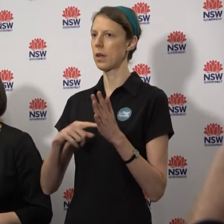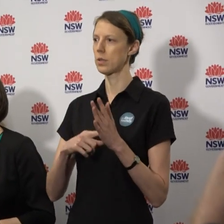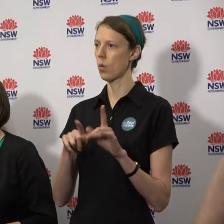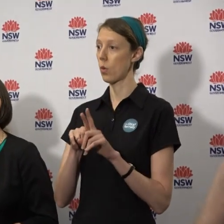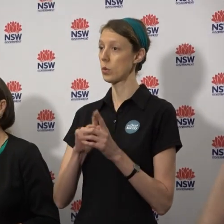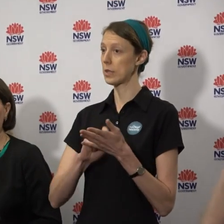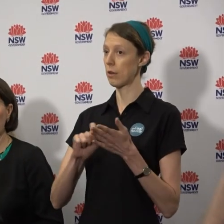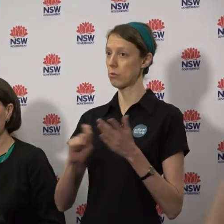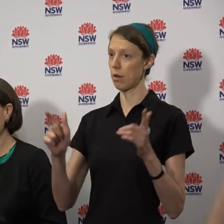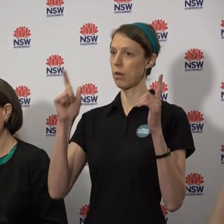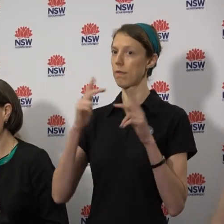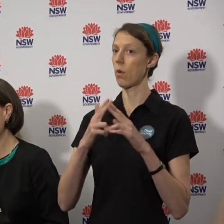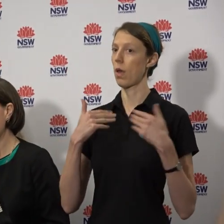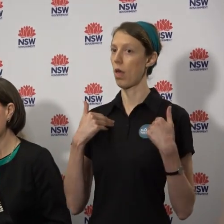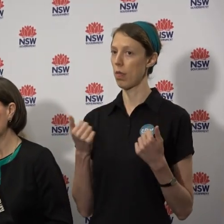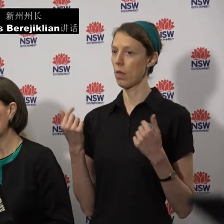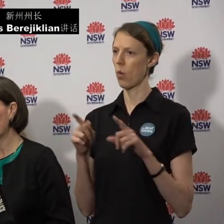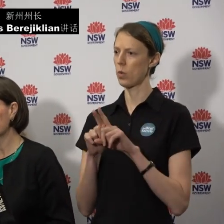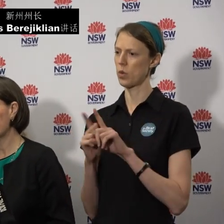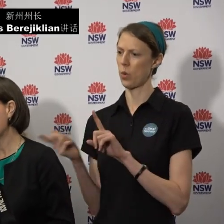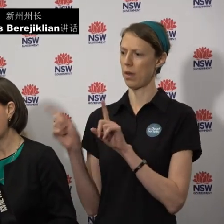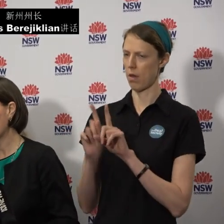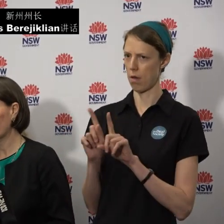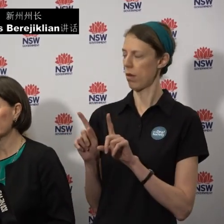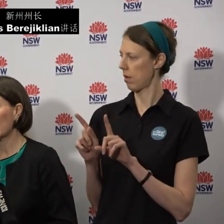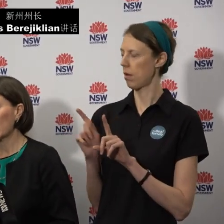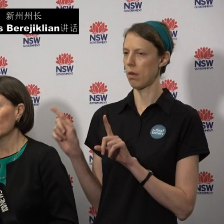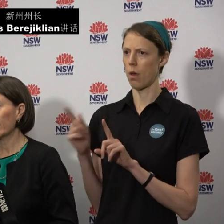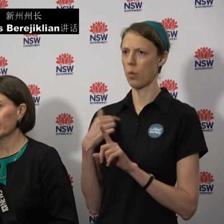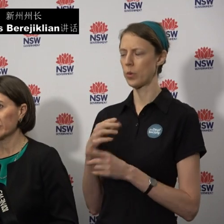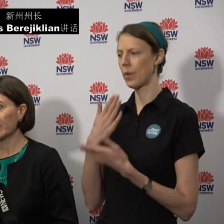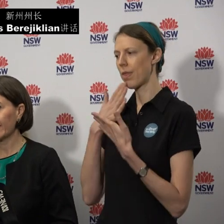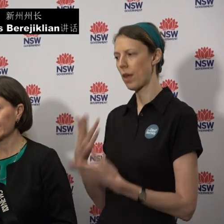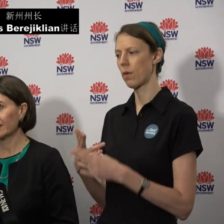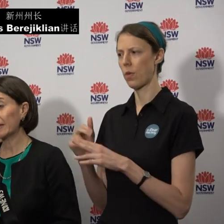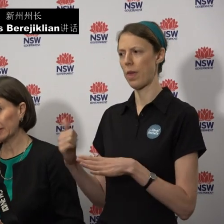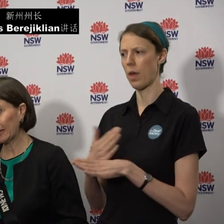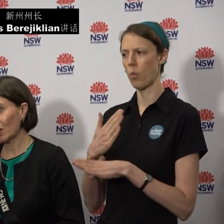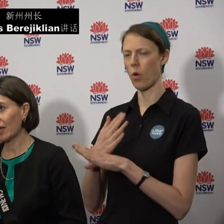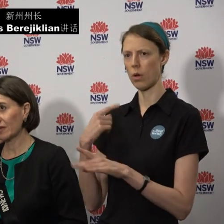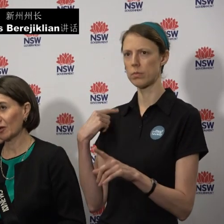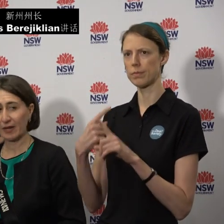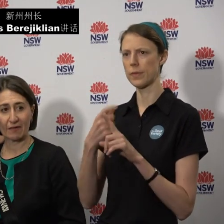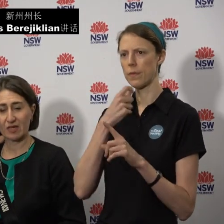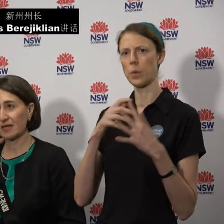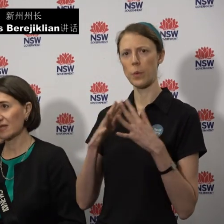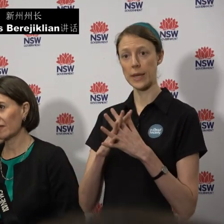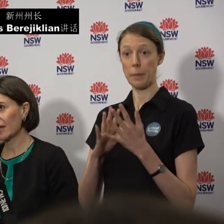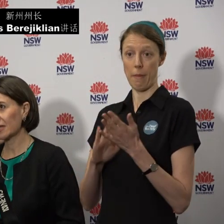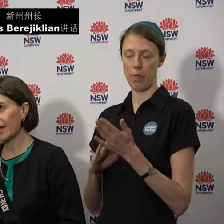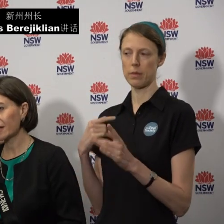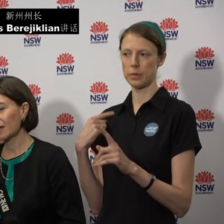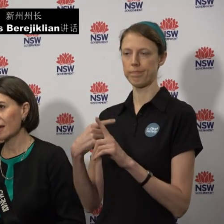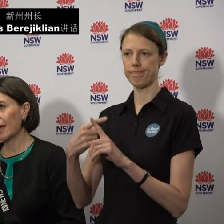who's also here, on their efforts in the past few weeks and now months. We appreciate deeply what they've done on behalf of the citizens